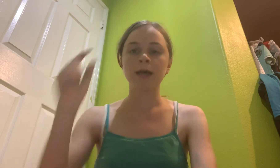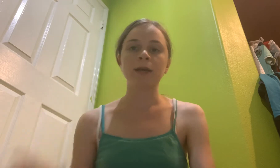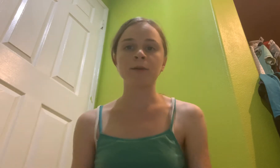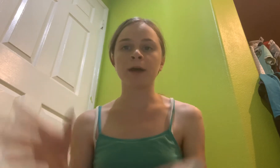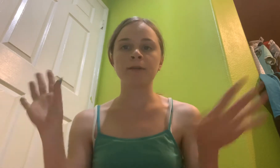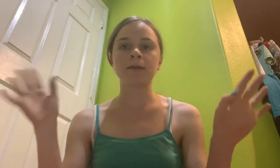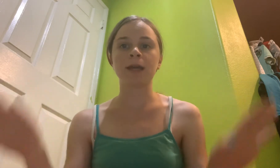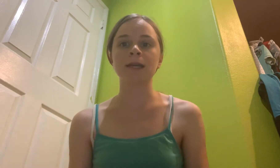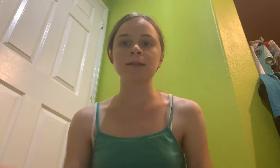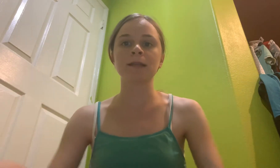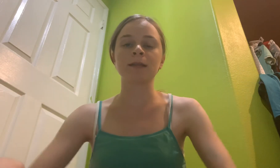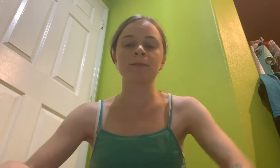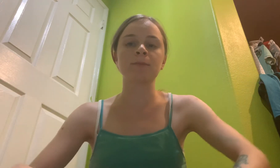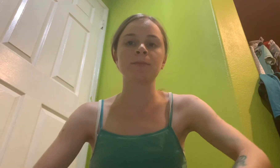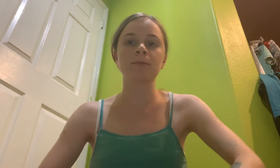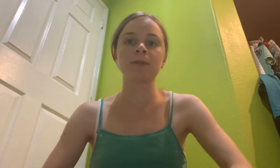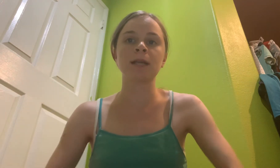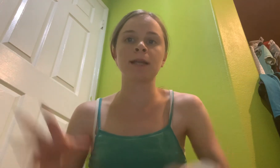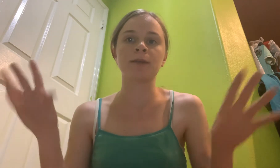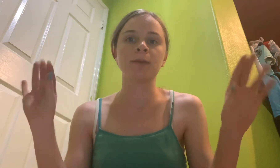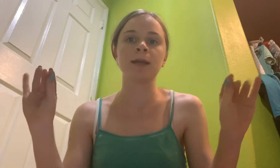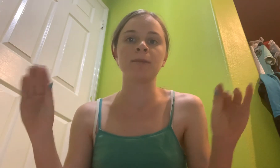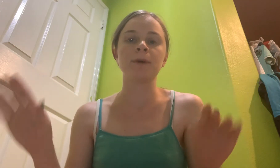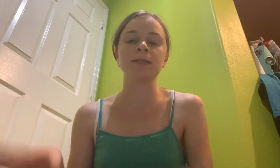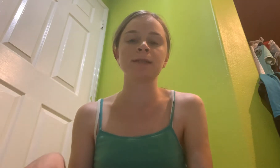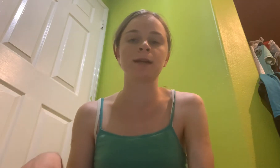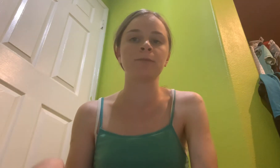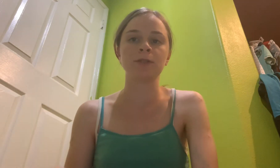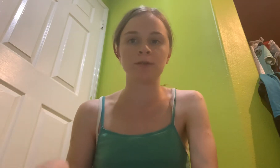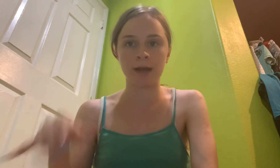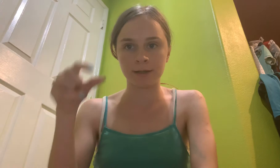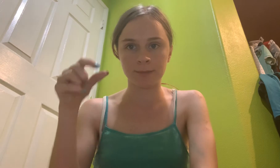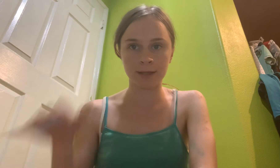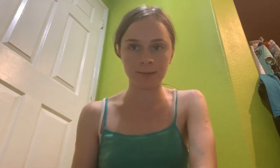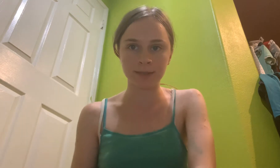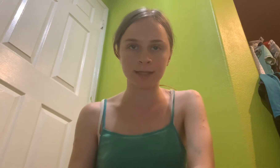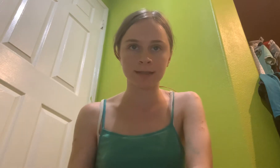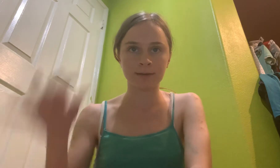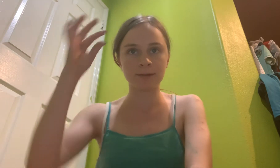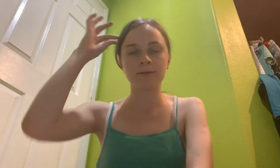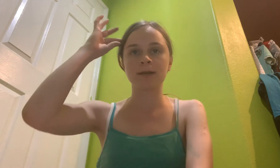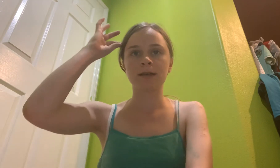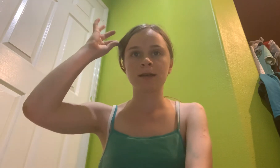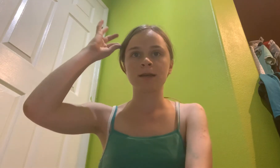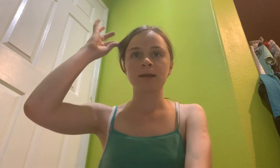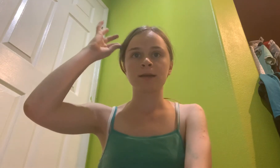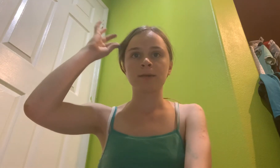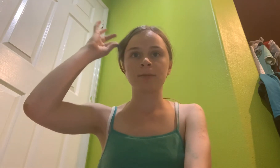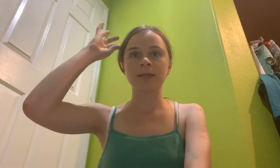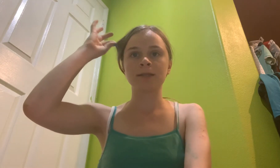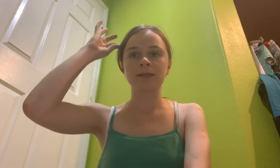Your mouth, I guess, can pretend like you're making the buzzing sound, but you don't actually make the buzzing sound. So buzzed